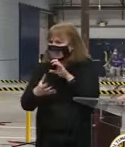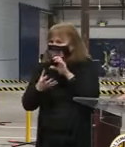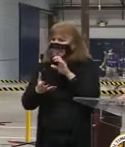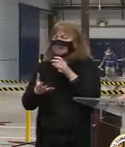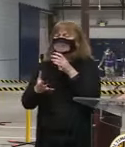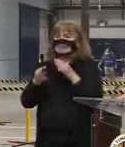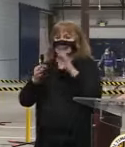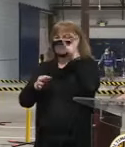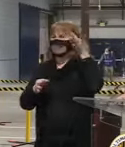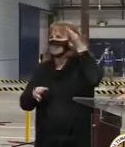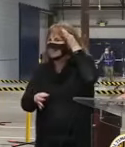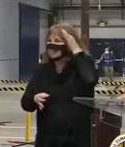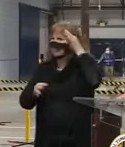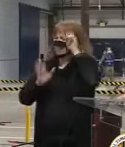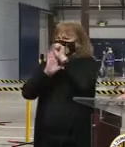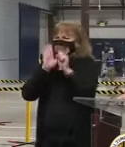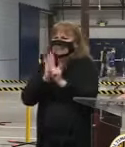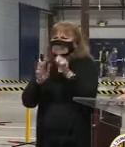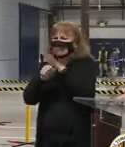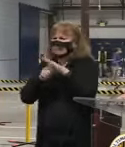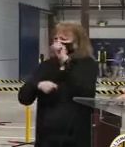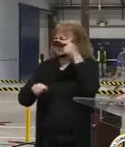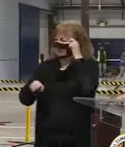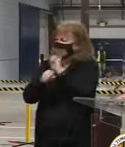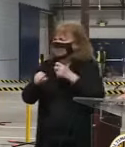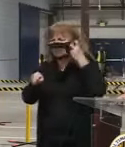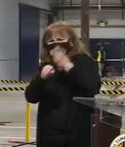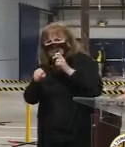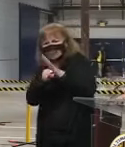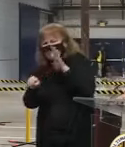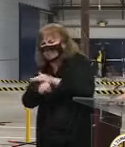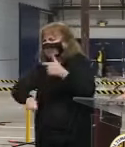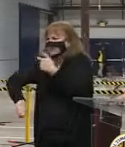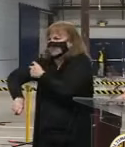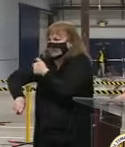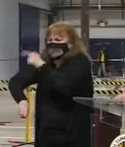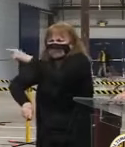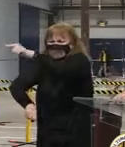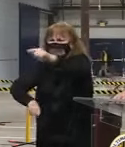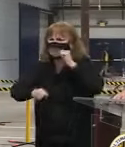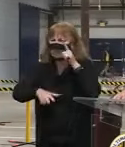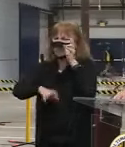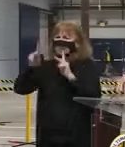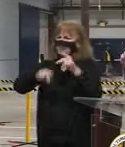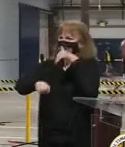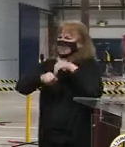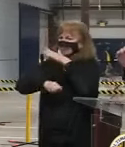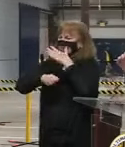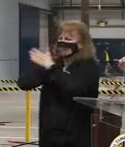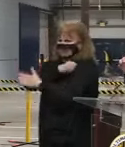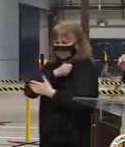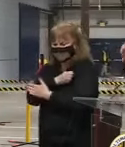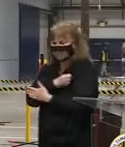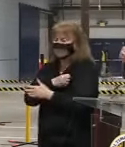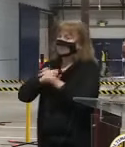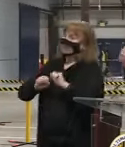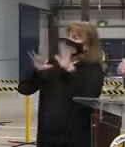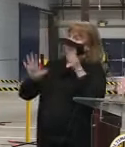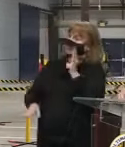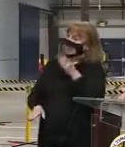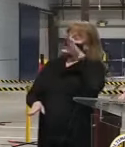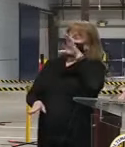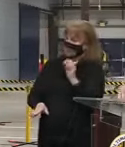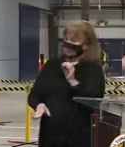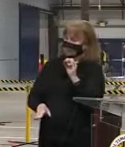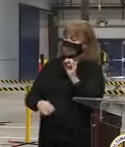the states, or local governments are working hard enough to vaccinate their residents. To be clear, Baltimore